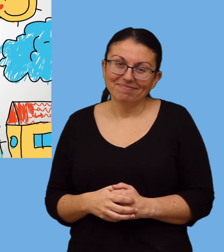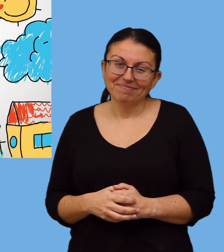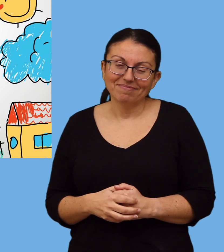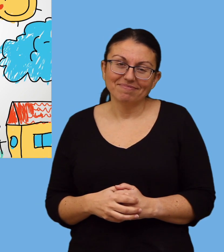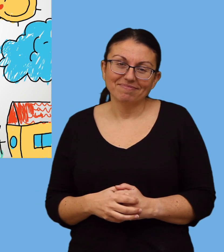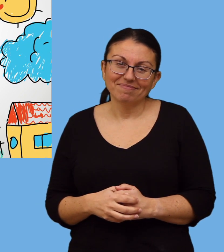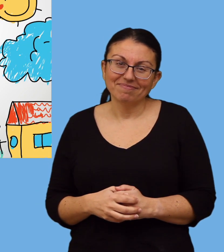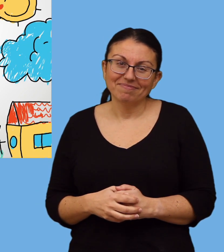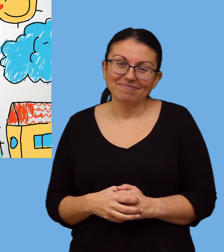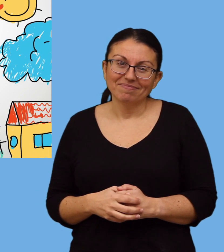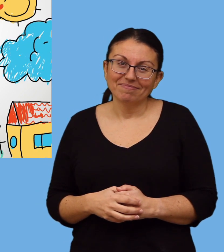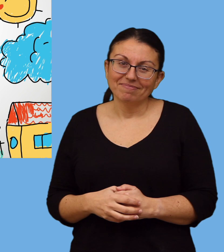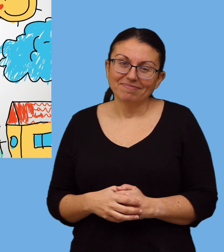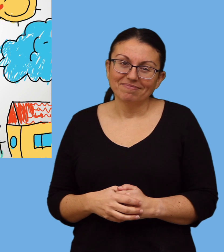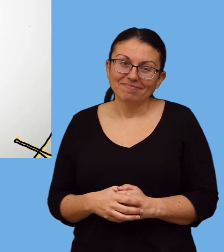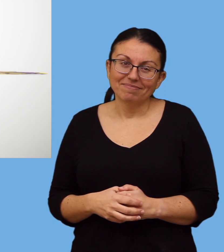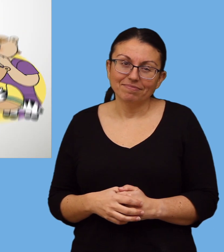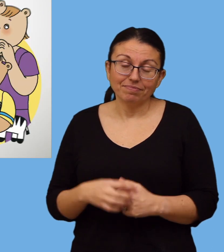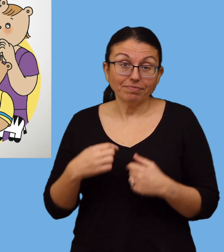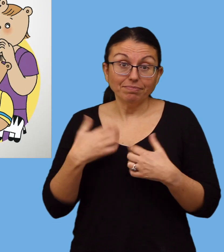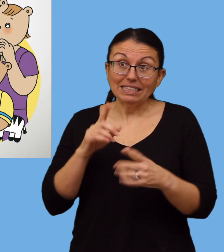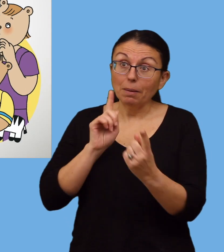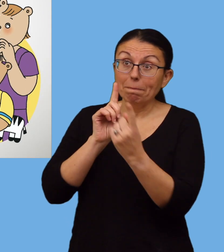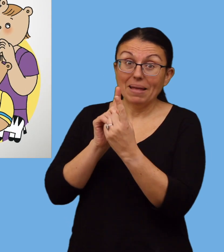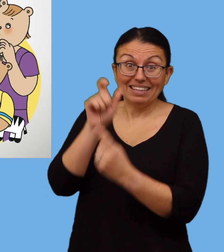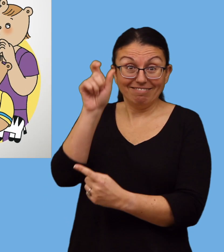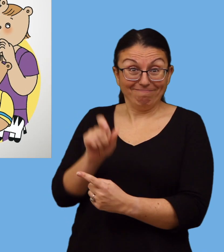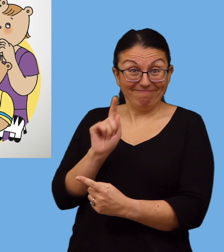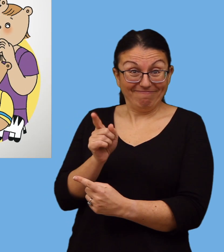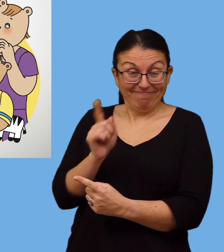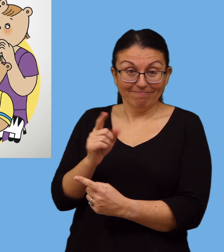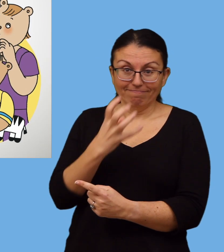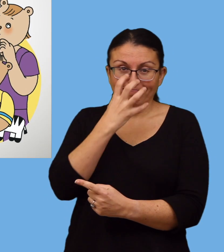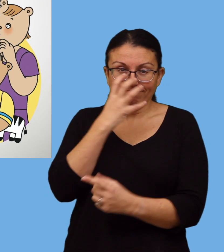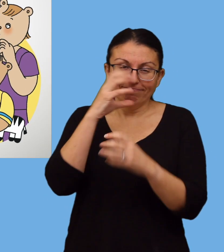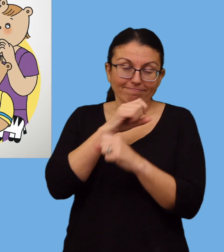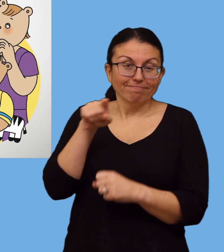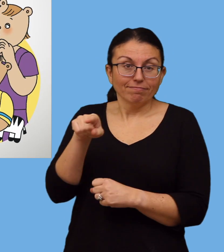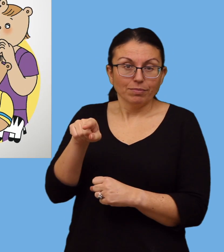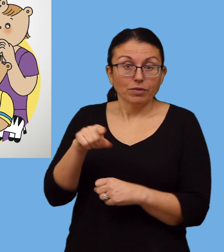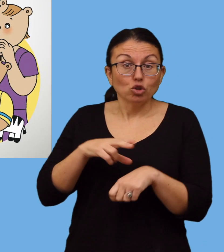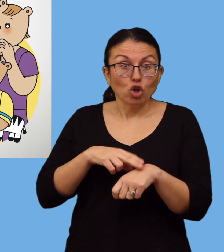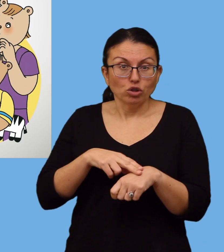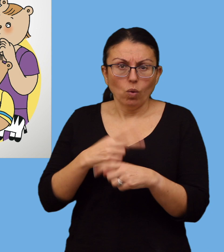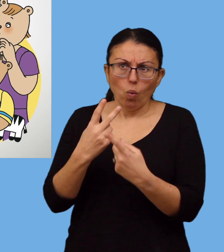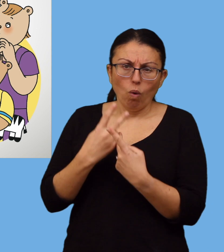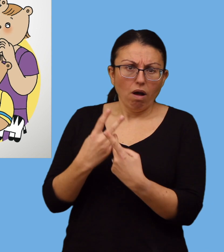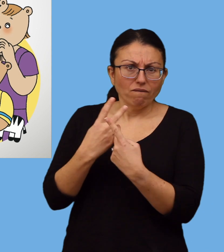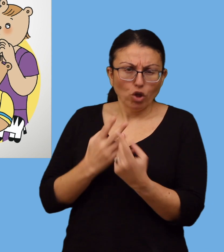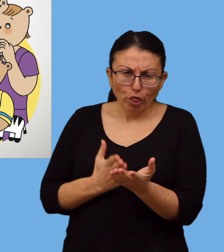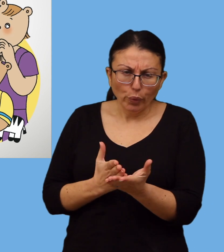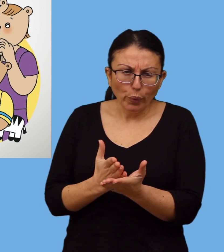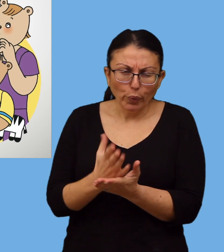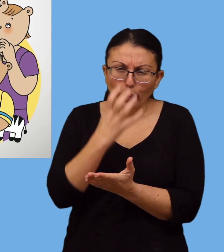Different kinds of anaesthetic. I met my anaesthetist. That's the doctor who looked after me